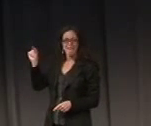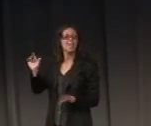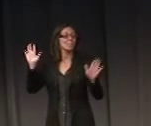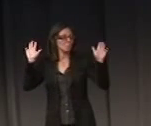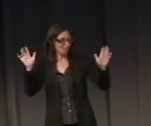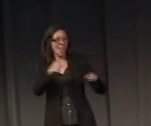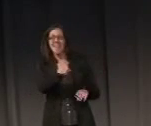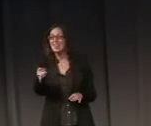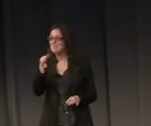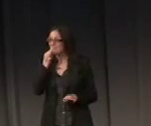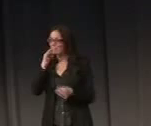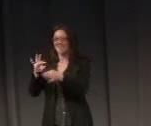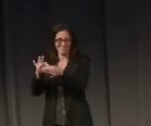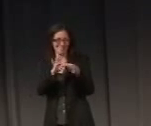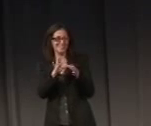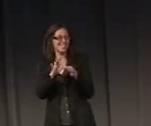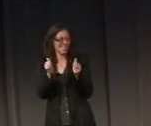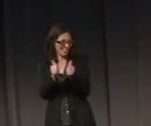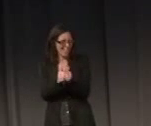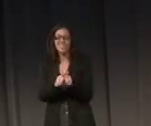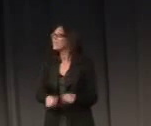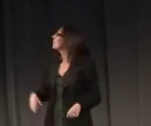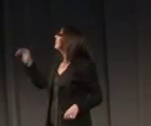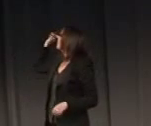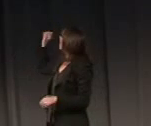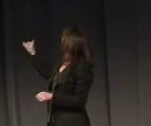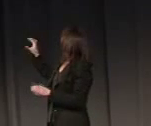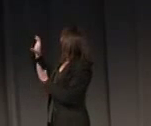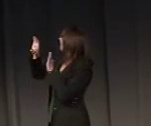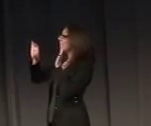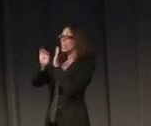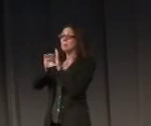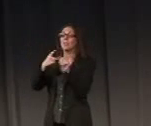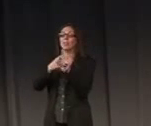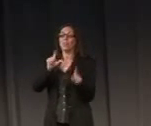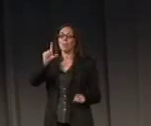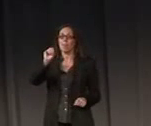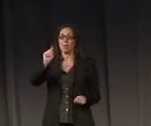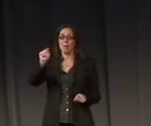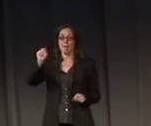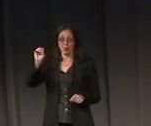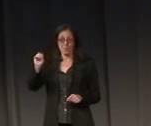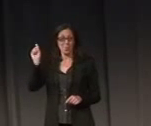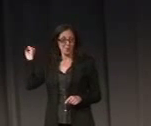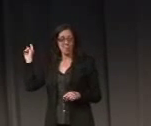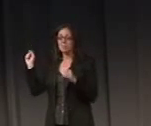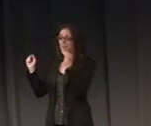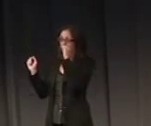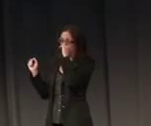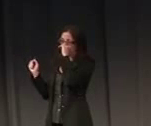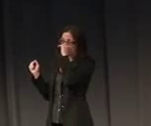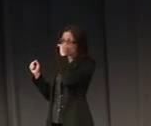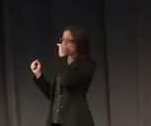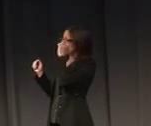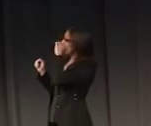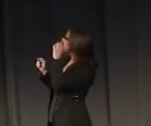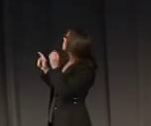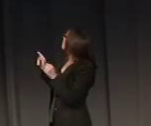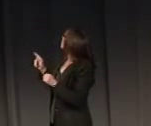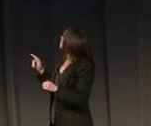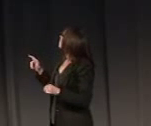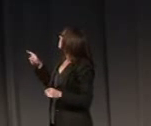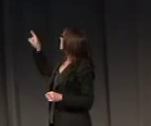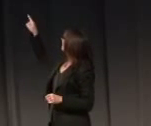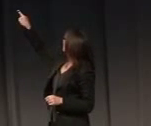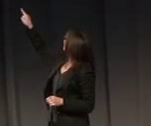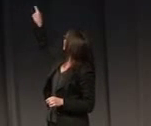Great. So this is an image from Beau Lotto. It turns out that physically that patch is identical